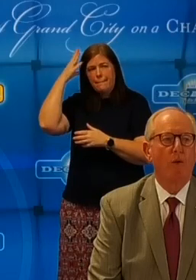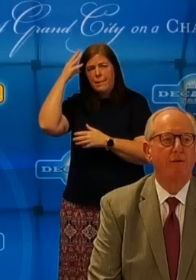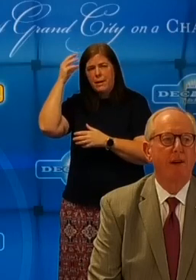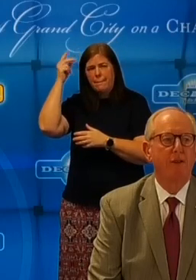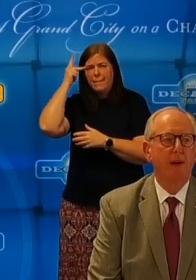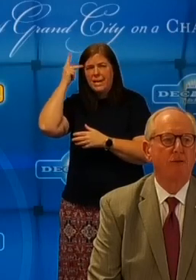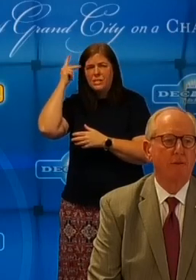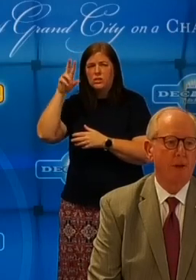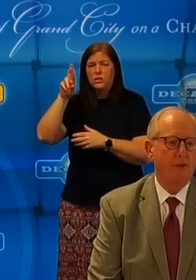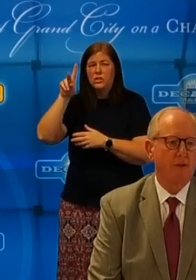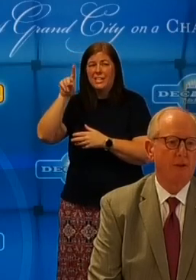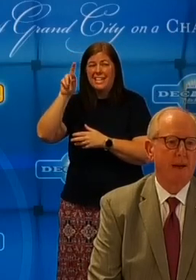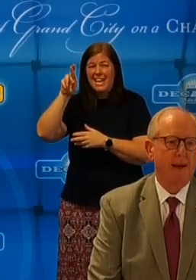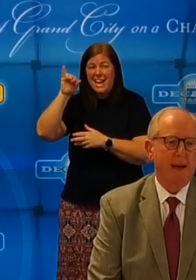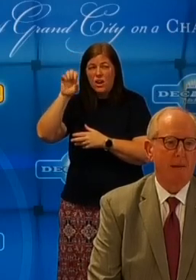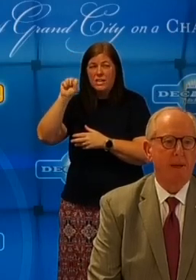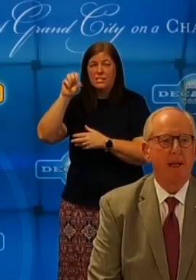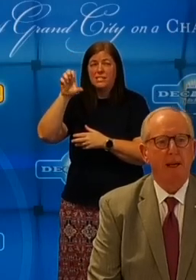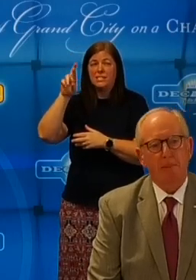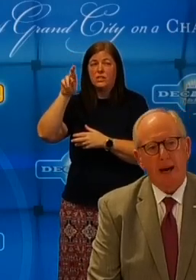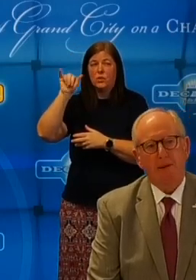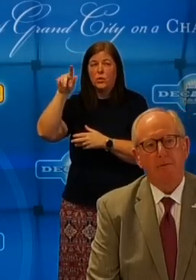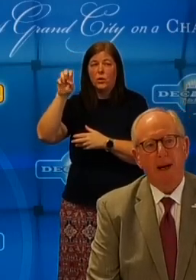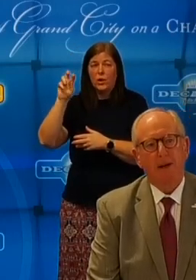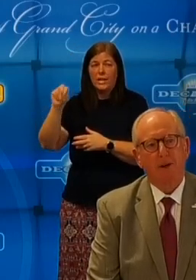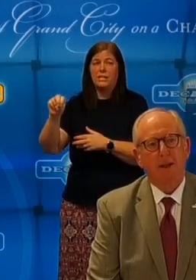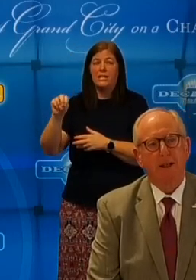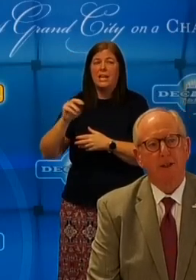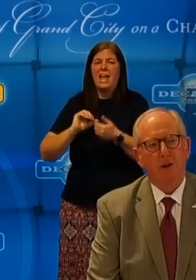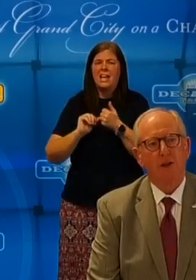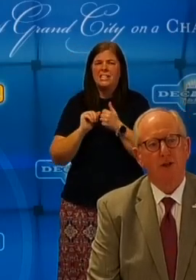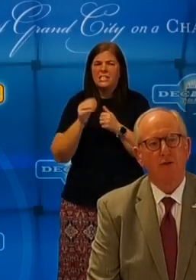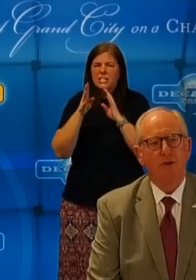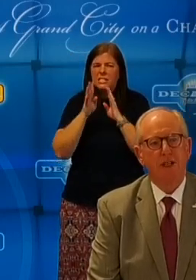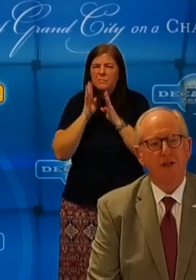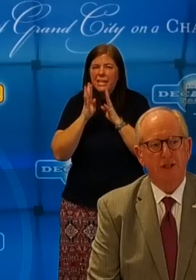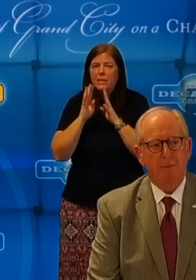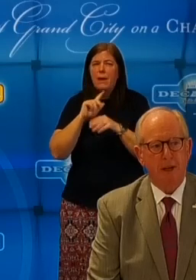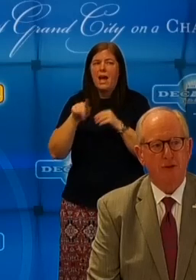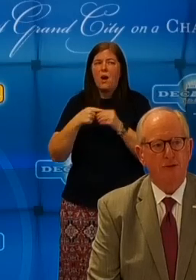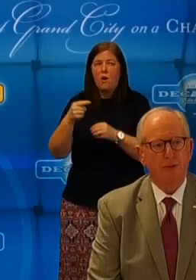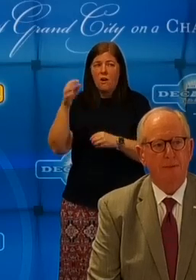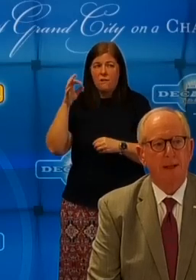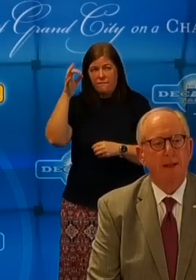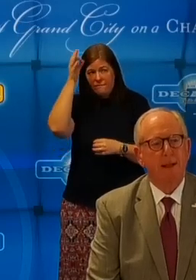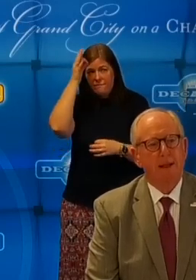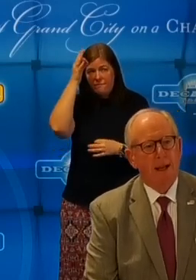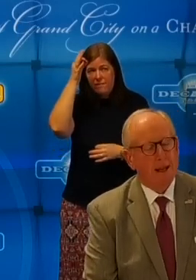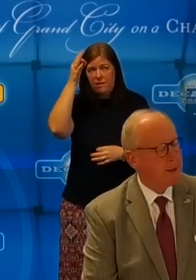about how our faith-based communities have been impacted by current social distancing measures.